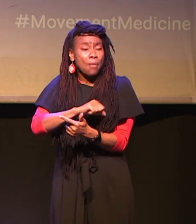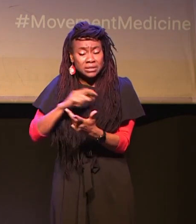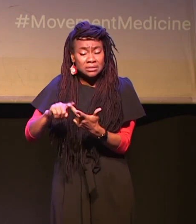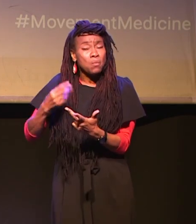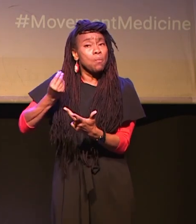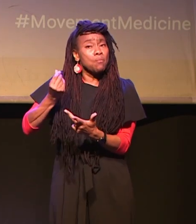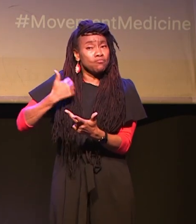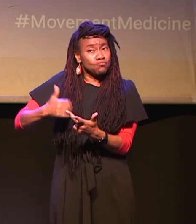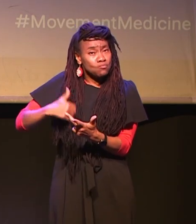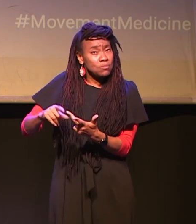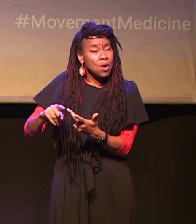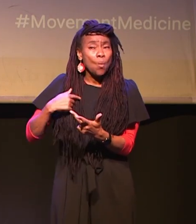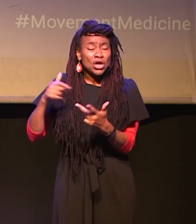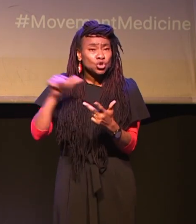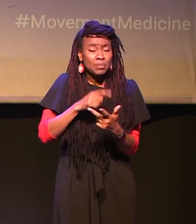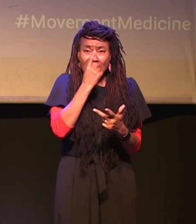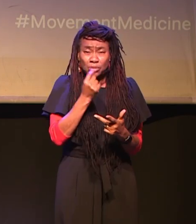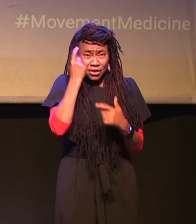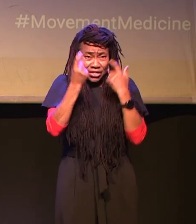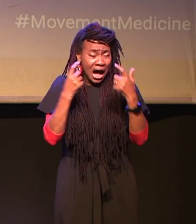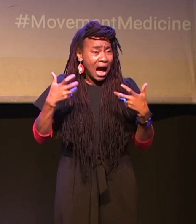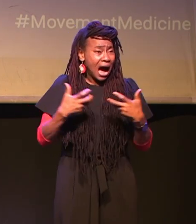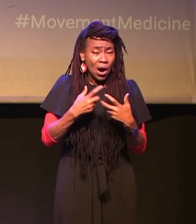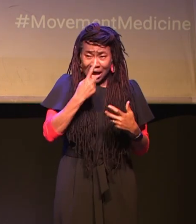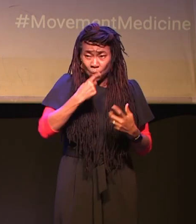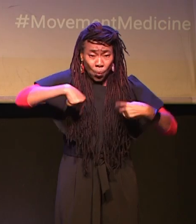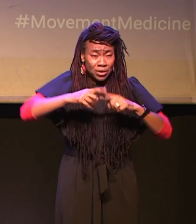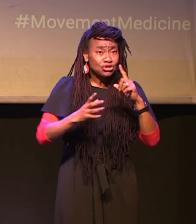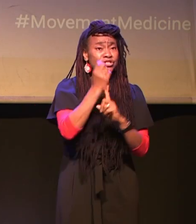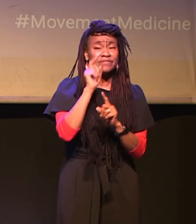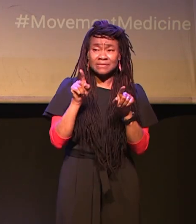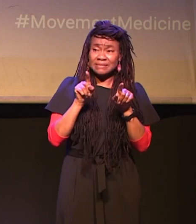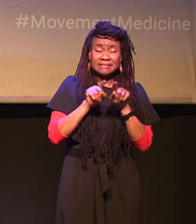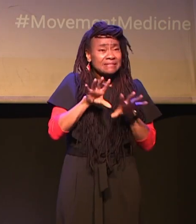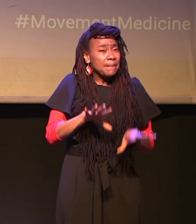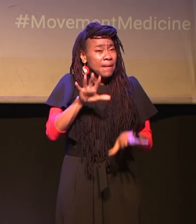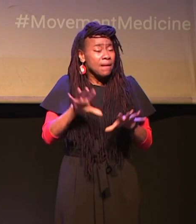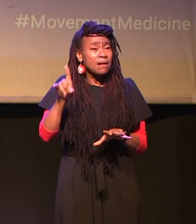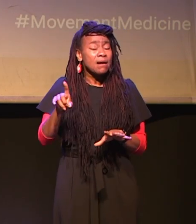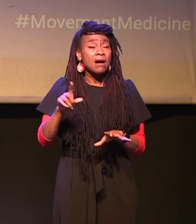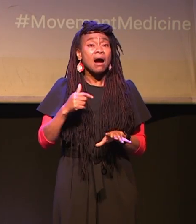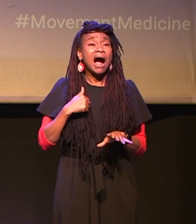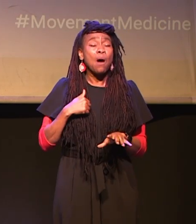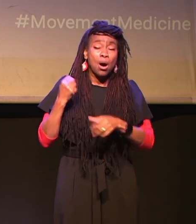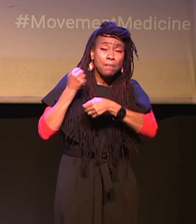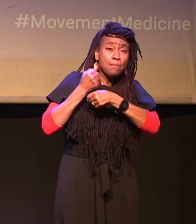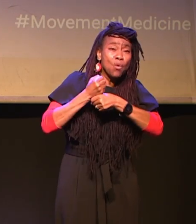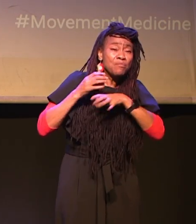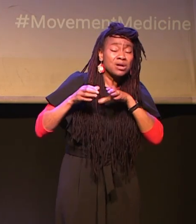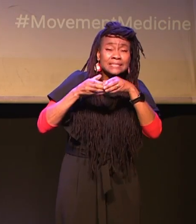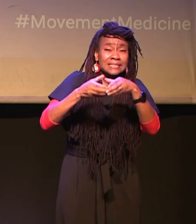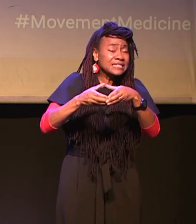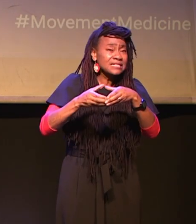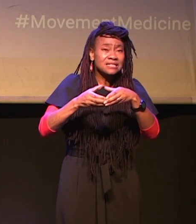and tracking, where are we able to do that? And I think some of my longings, particularly in movements, is we do not give things life